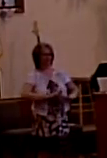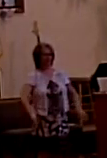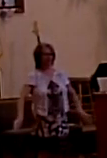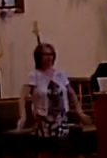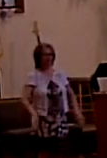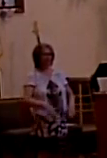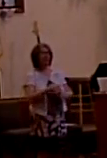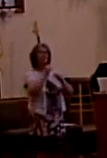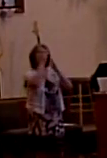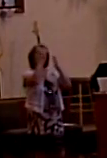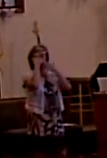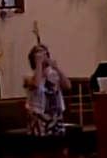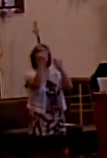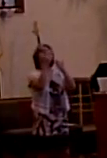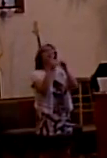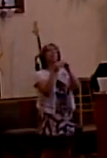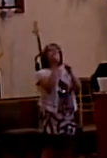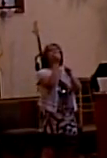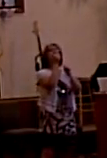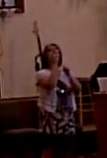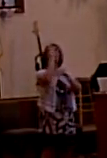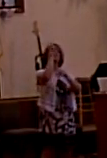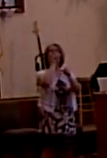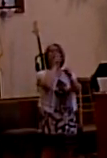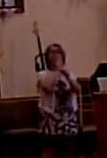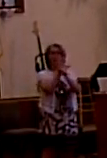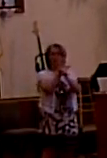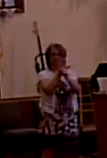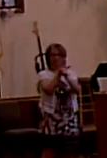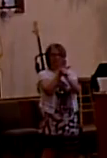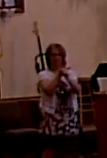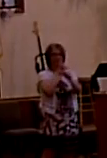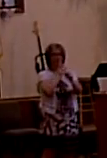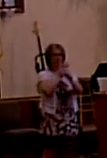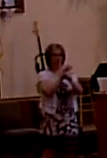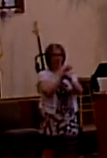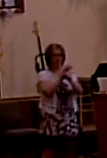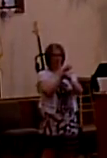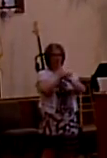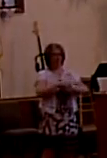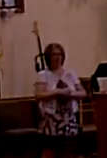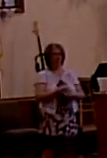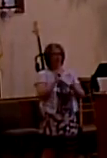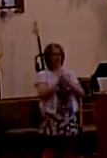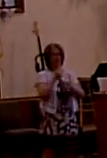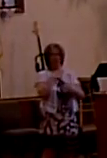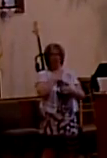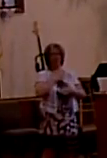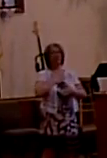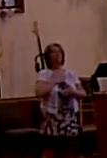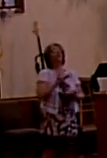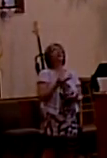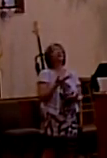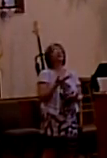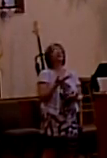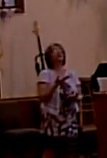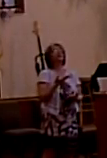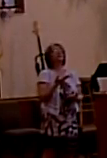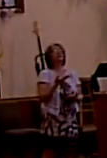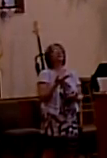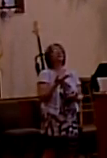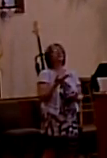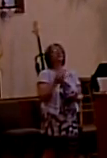Father, most of all, we thank you for the promise that if we confess,